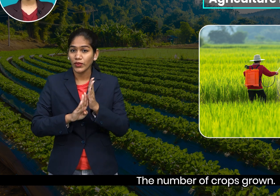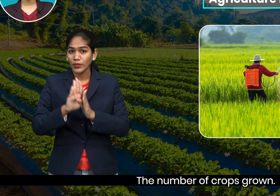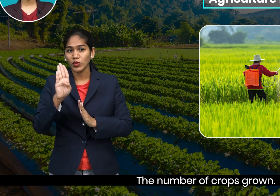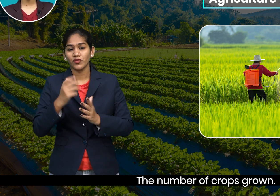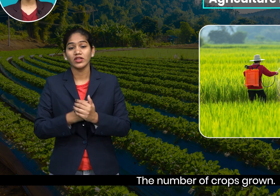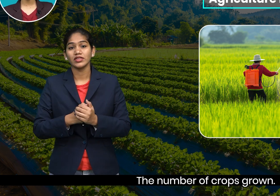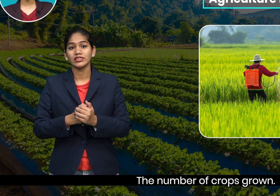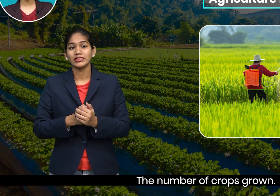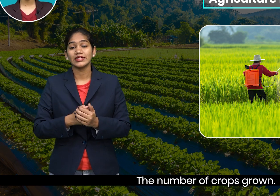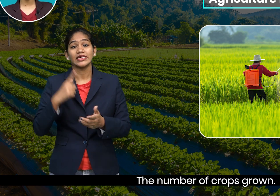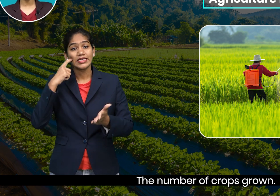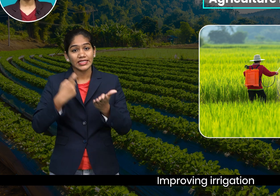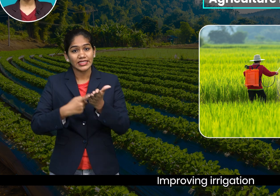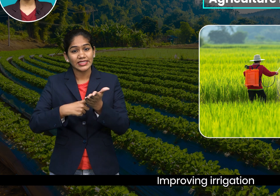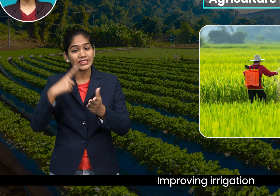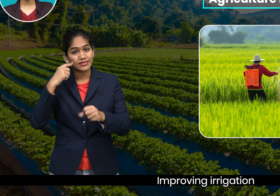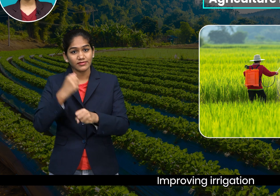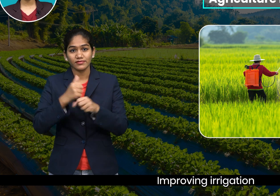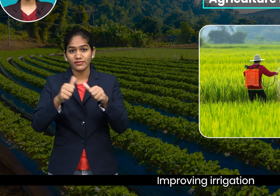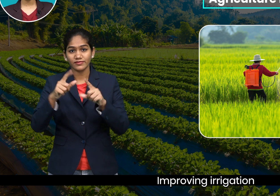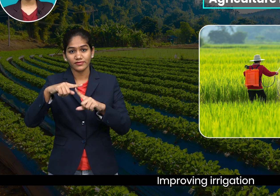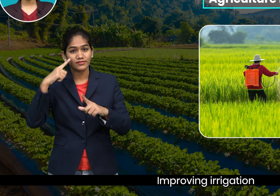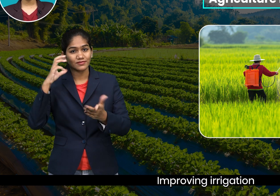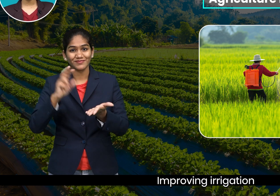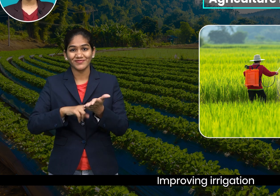improving irrigation facilities,